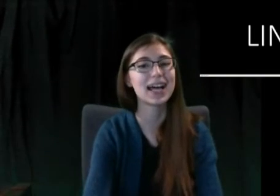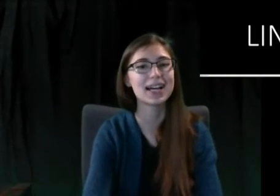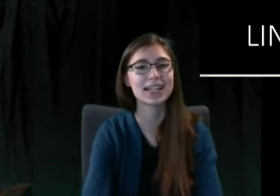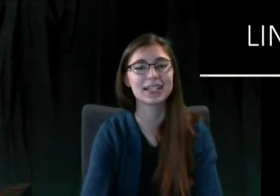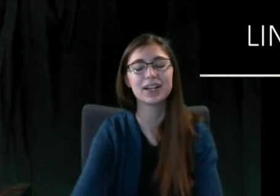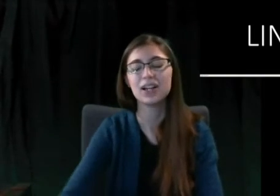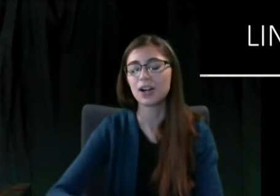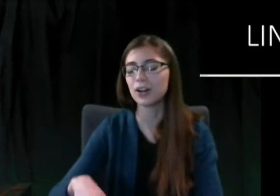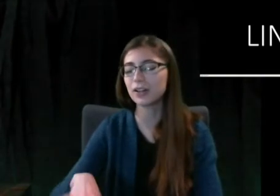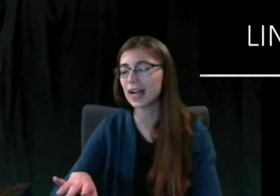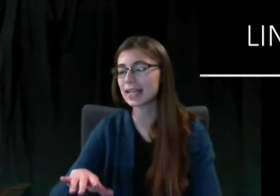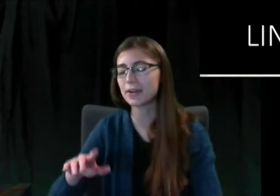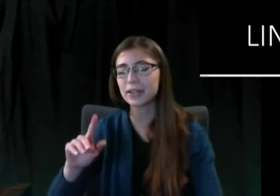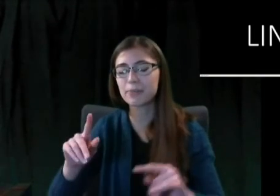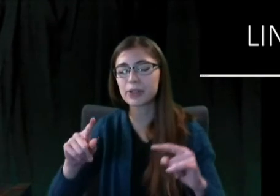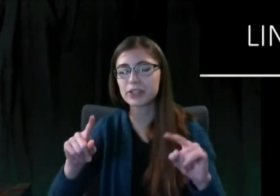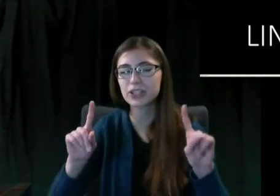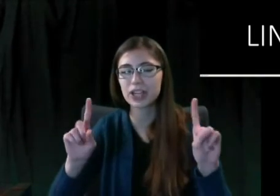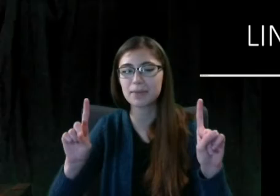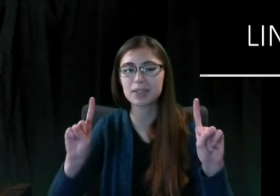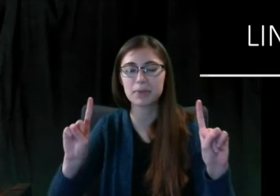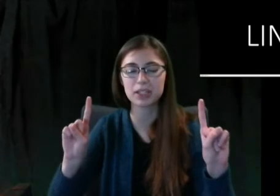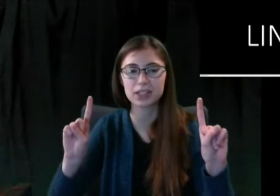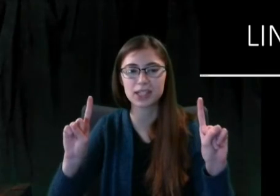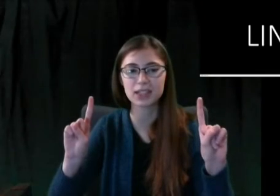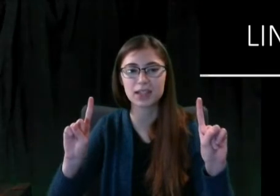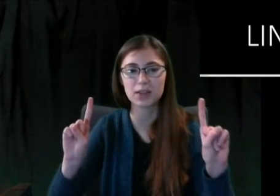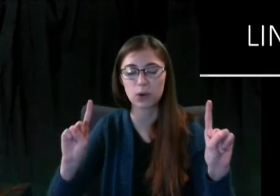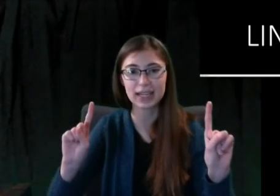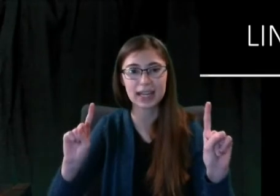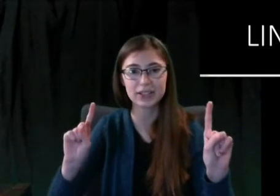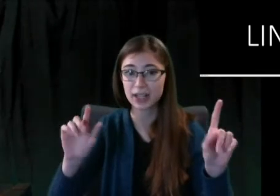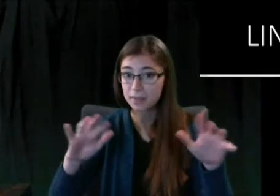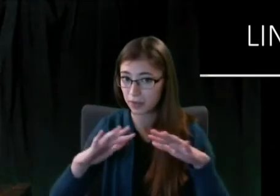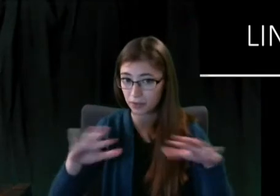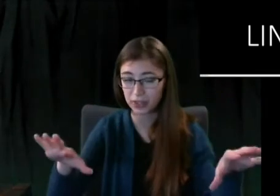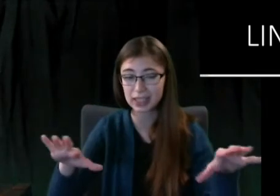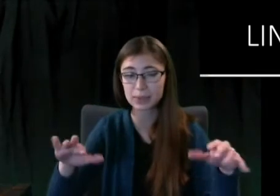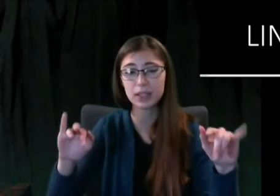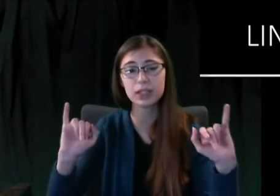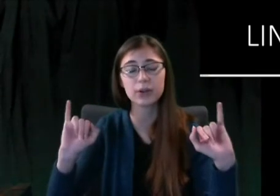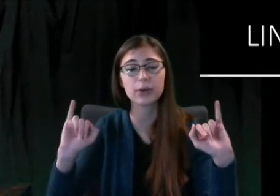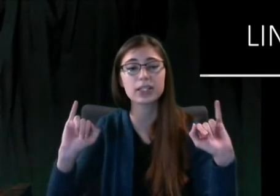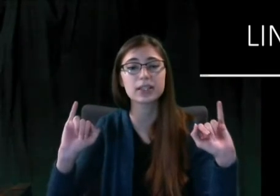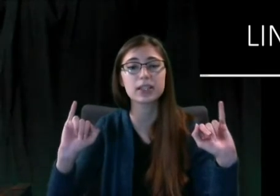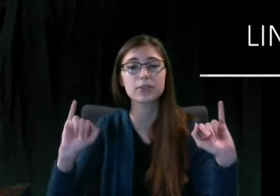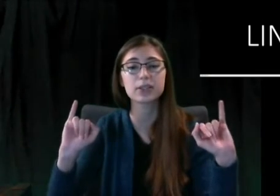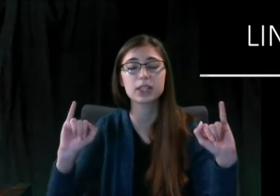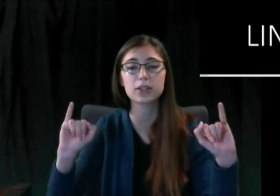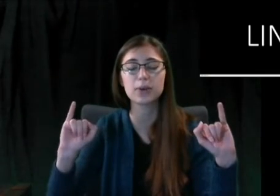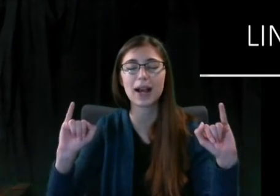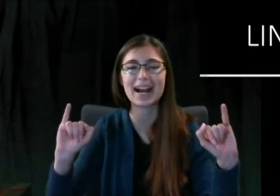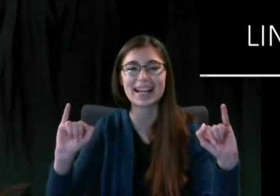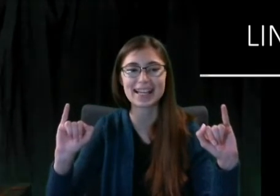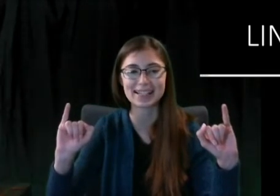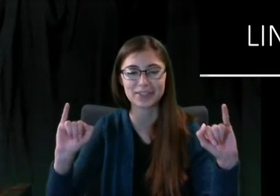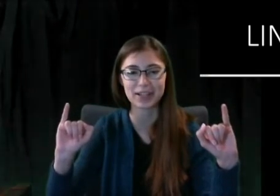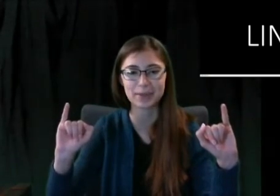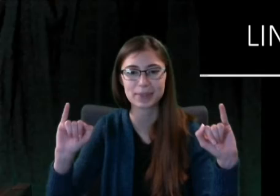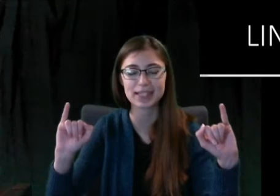Line. All right, now I know most of the shapes have been using the one hand shape. For this one, you're going to use two I hand shapes.